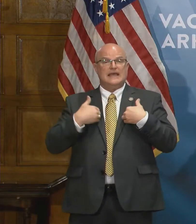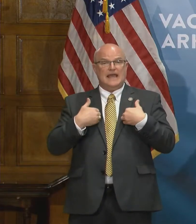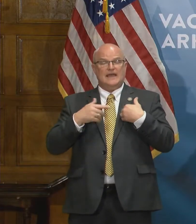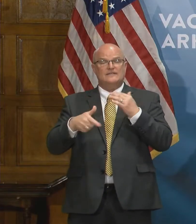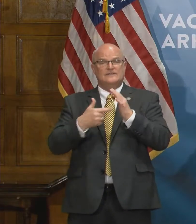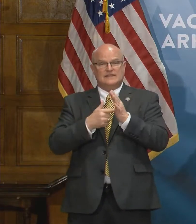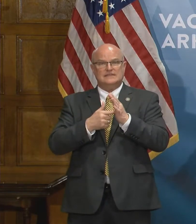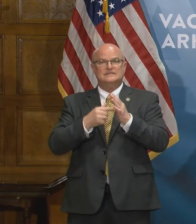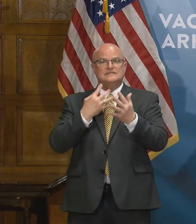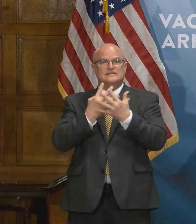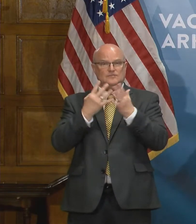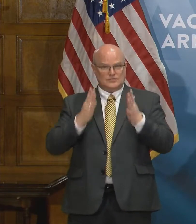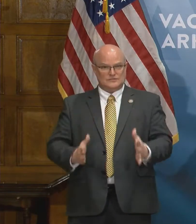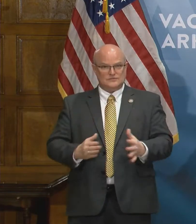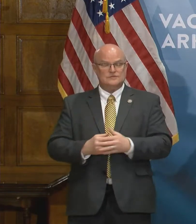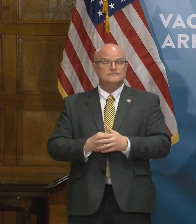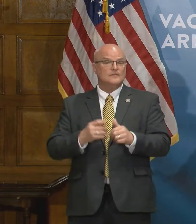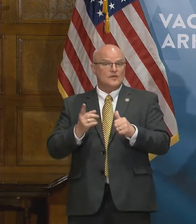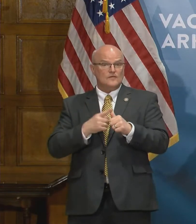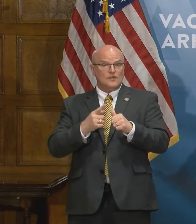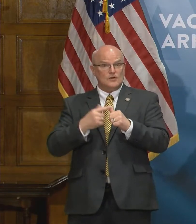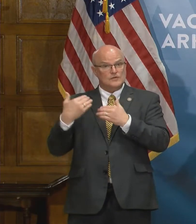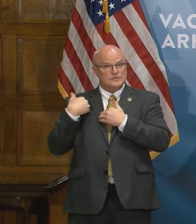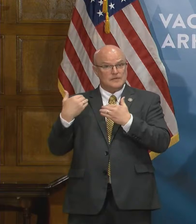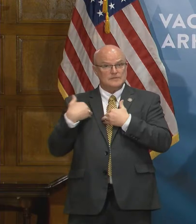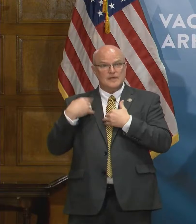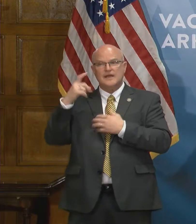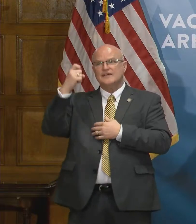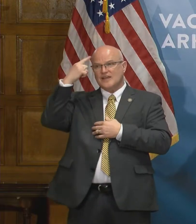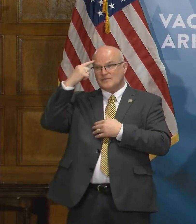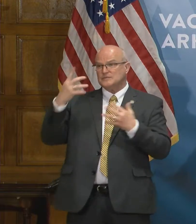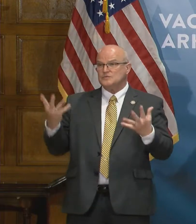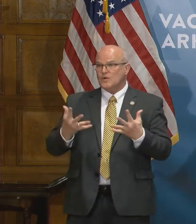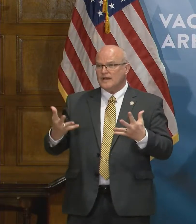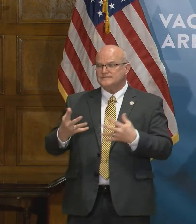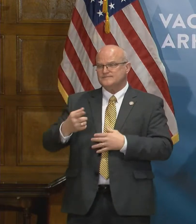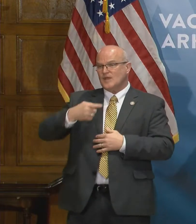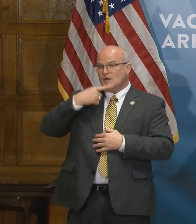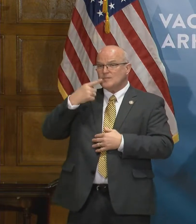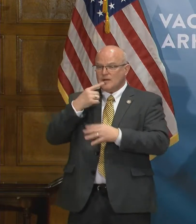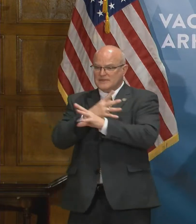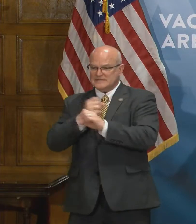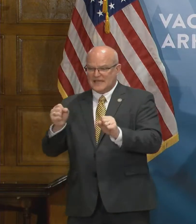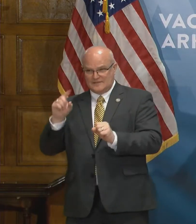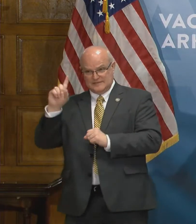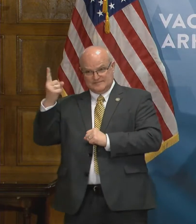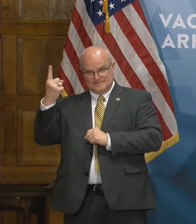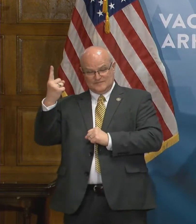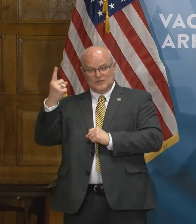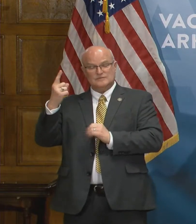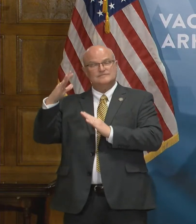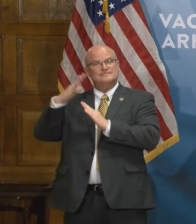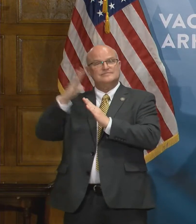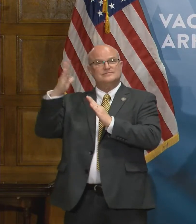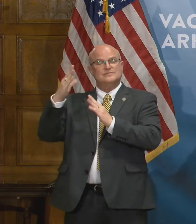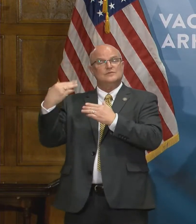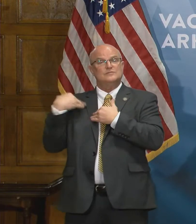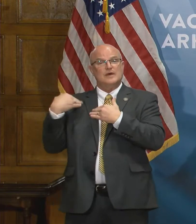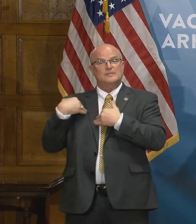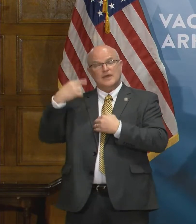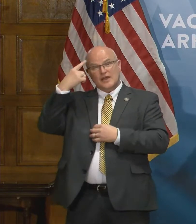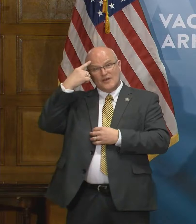these offenders. The first responsibility of government is public safety. That's a big responsibility